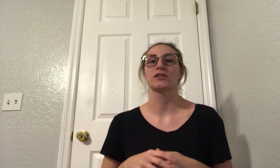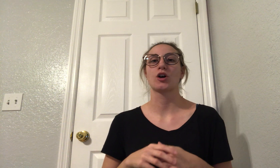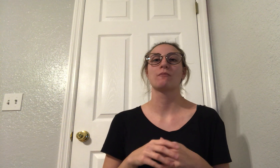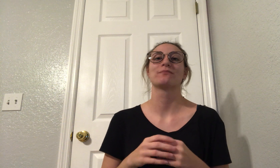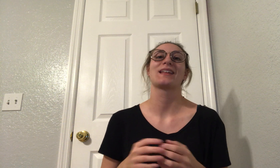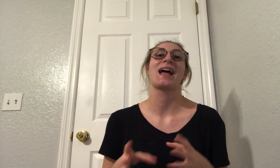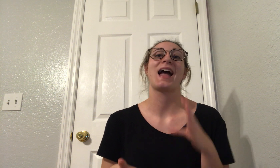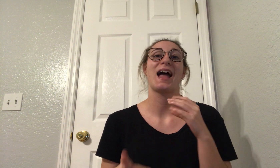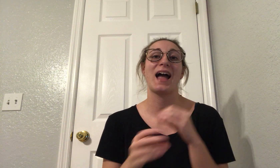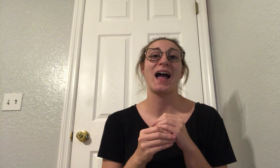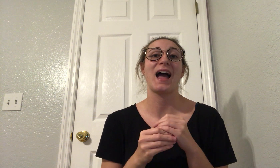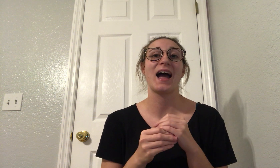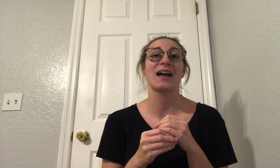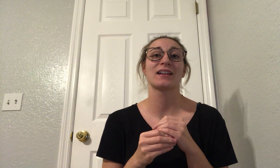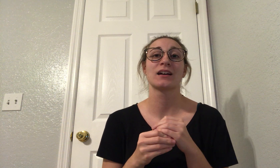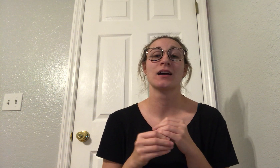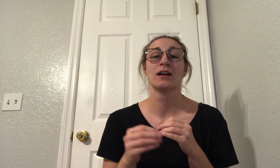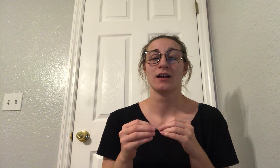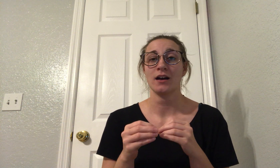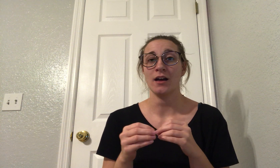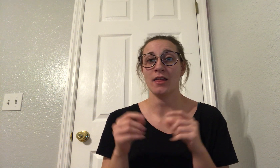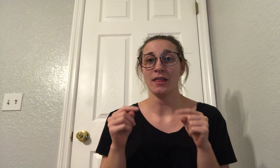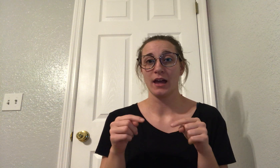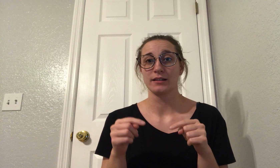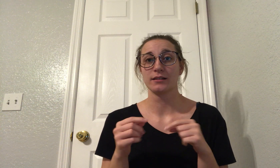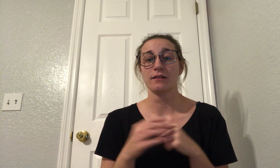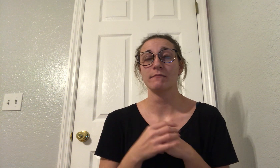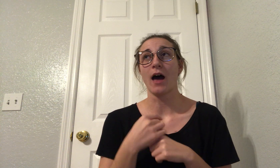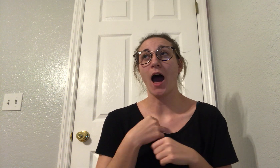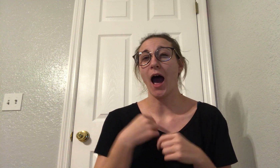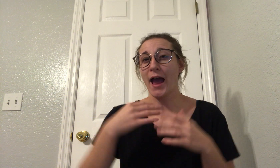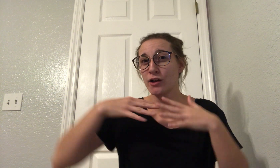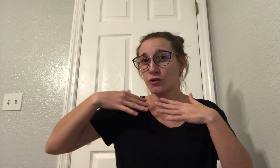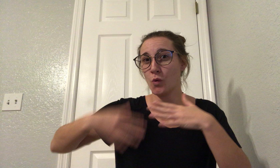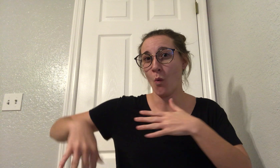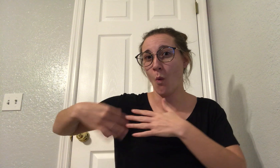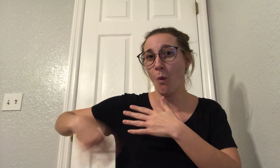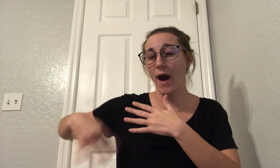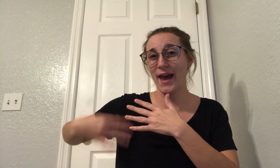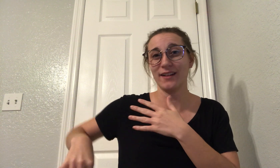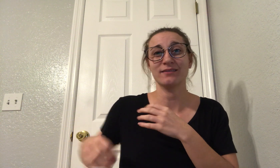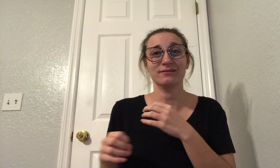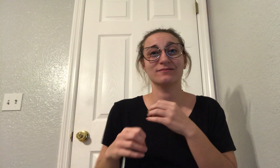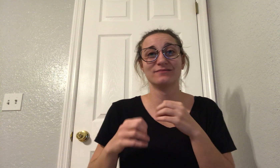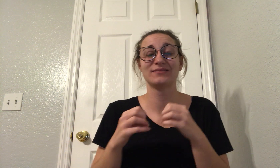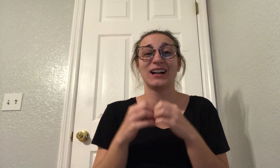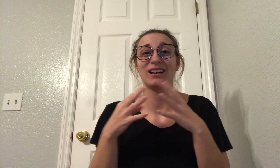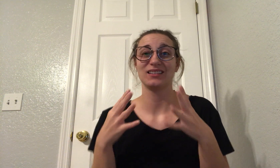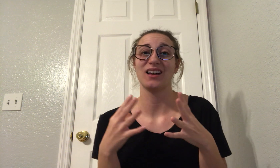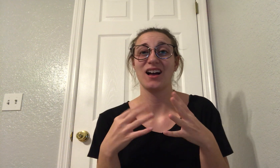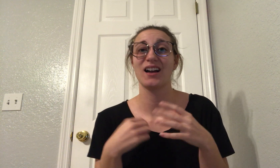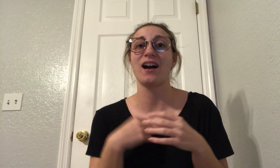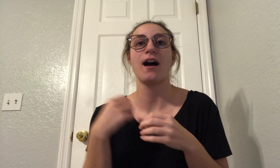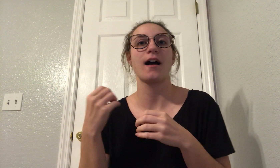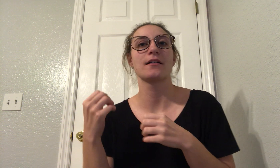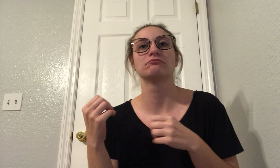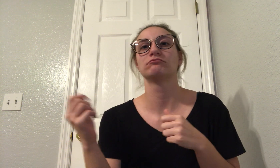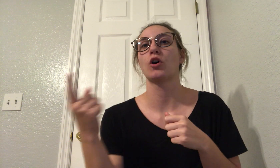this. I sweat like crazy, and I'm constantly trying to get ahead of my water intake. It's free. Now,